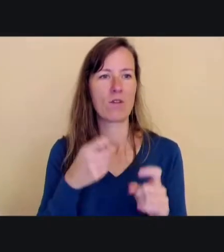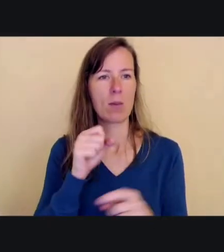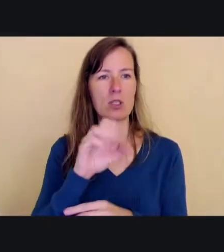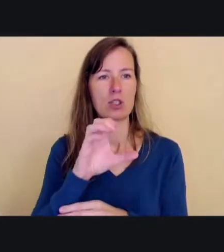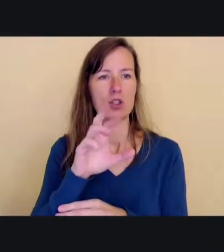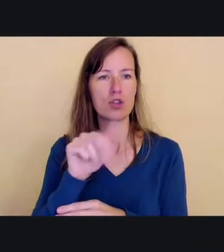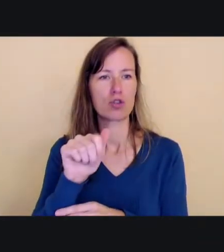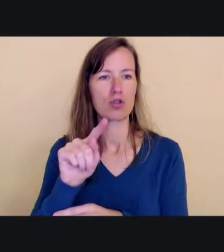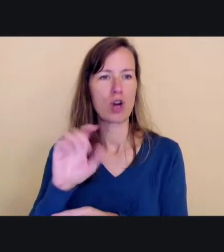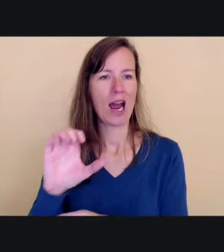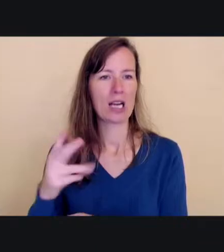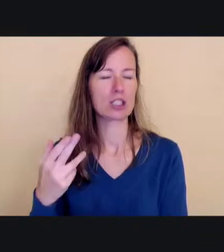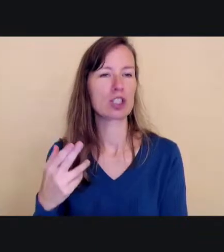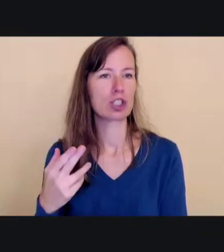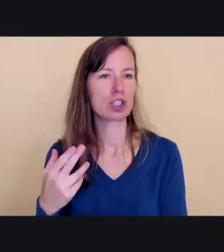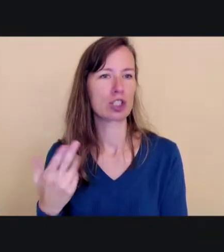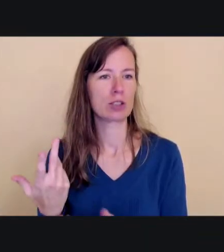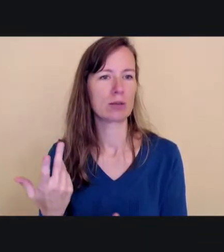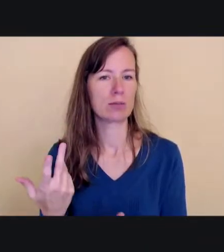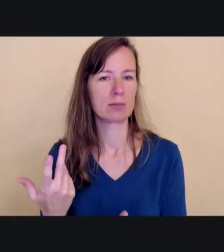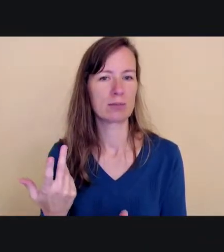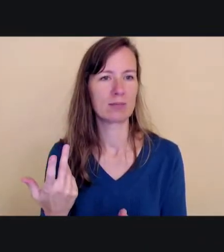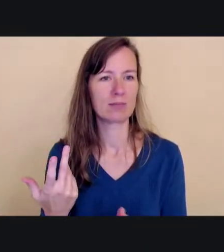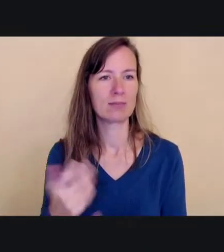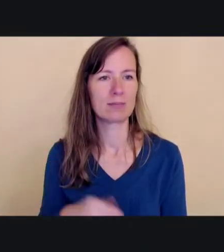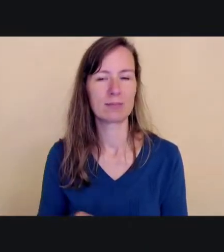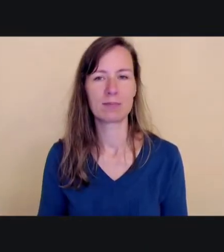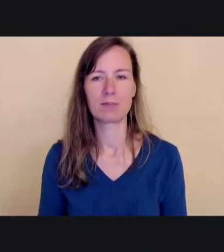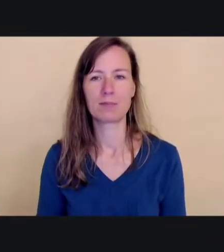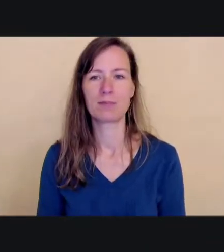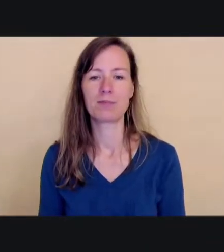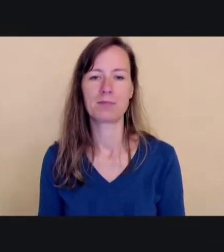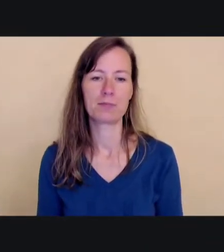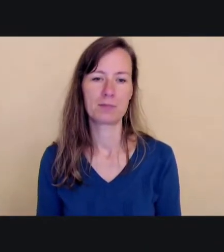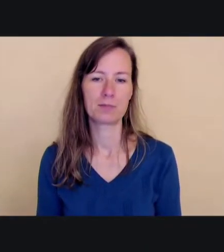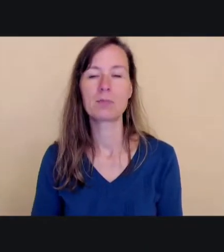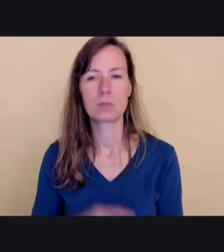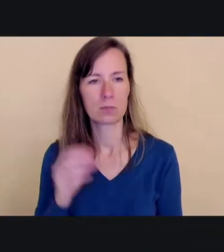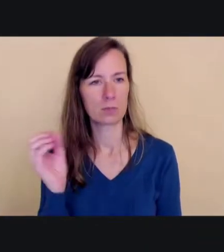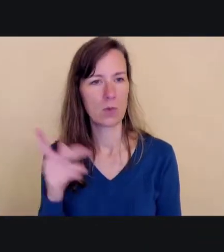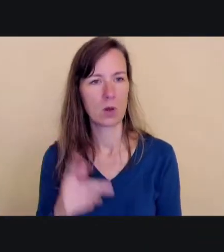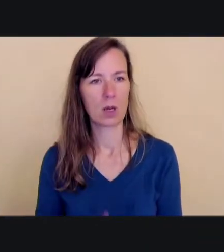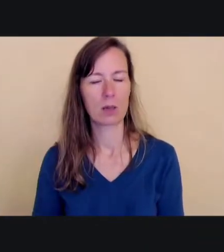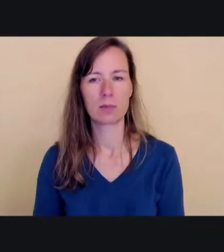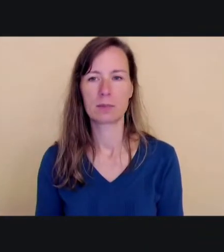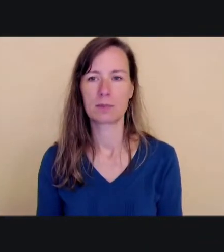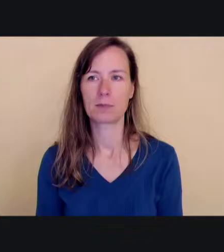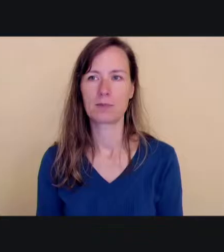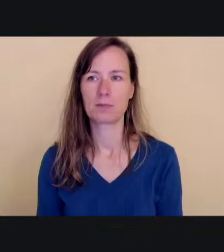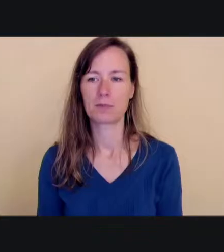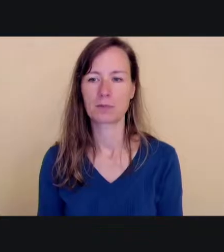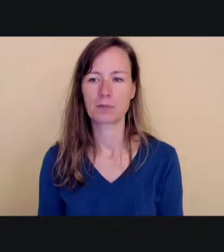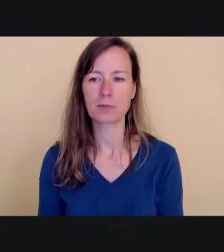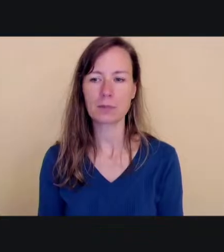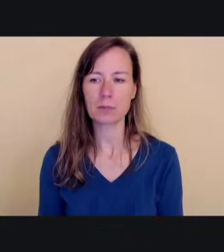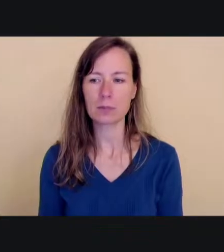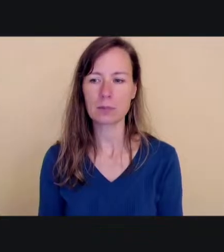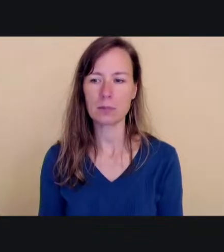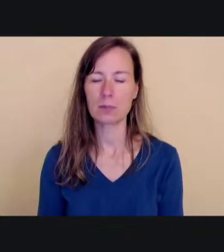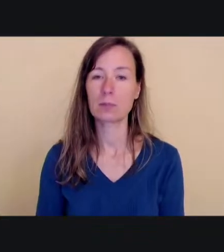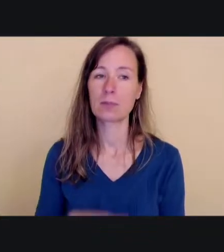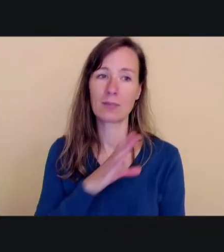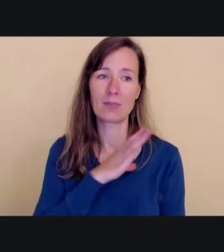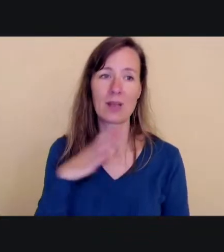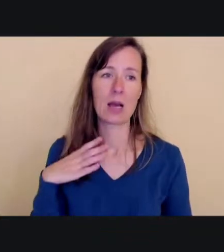yeah, rather than free form writing it. Yeah. Okay. All right. Council, what do you want to do